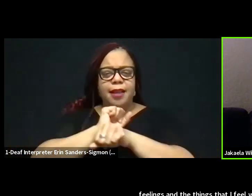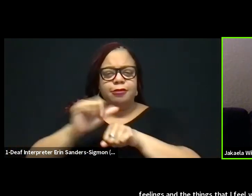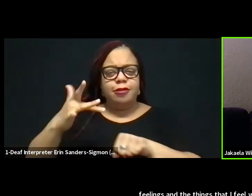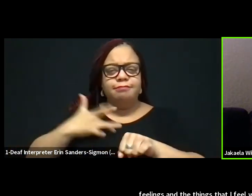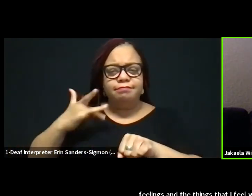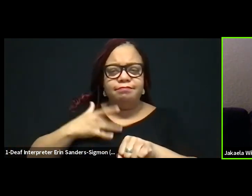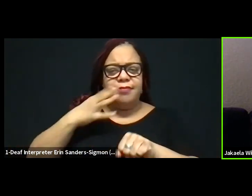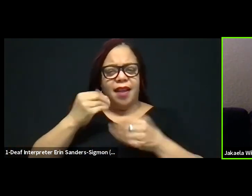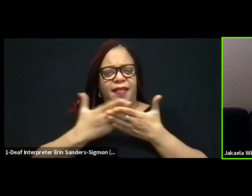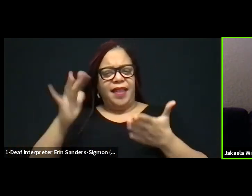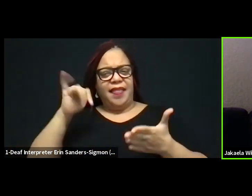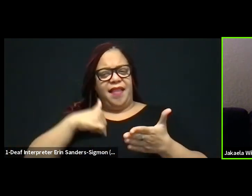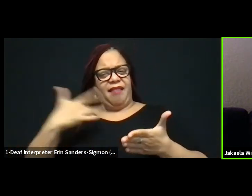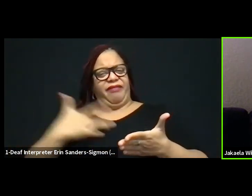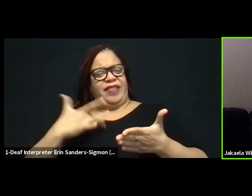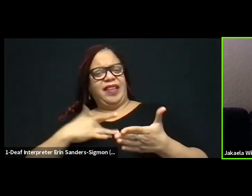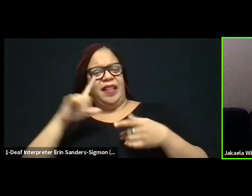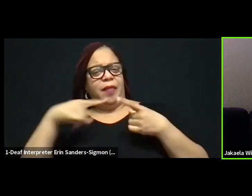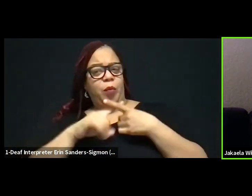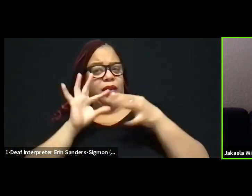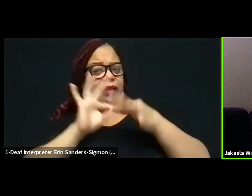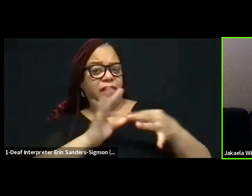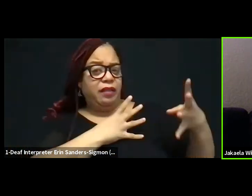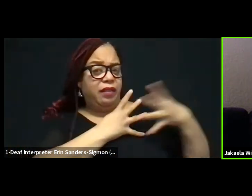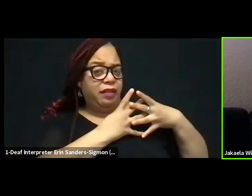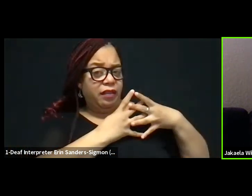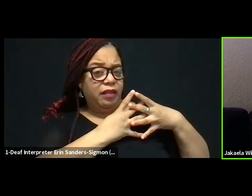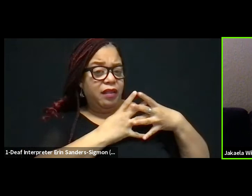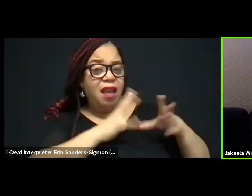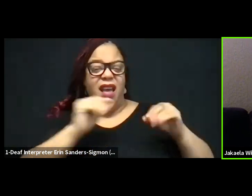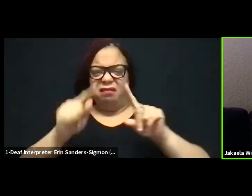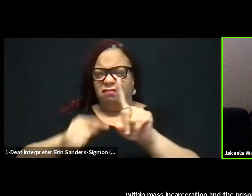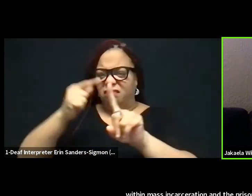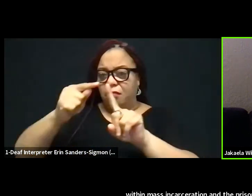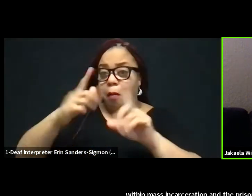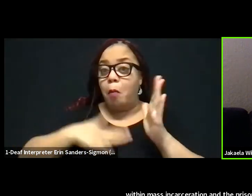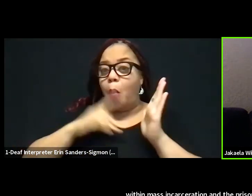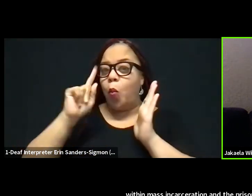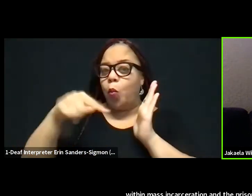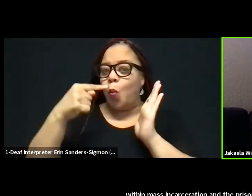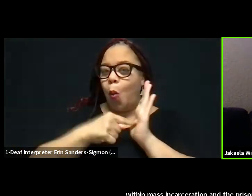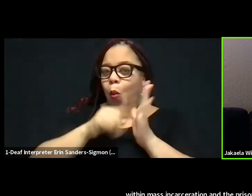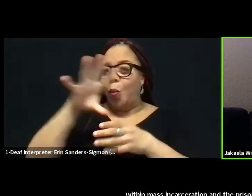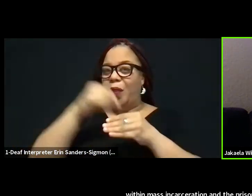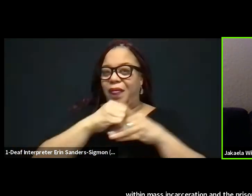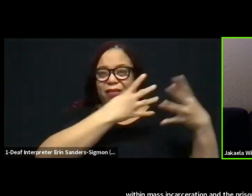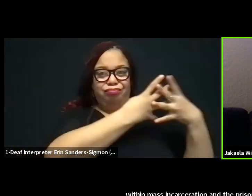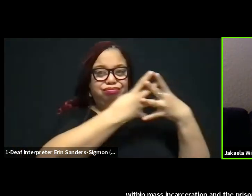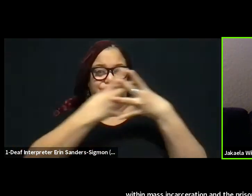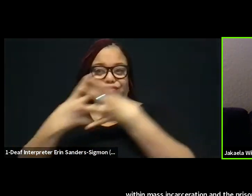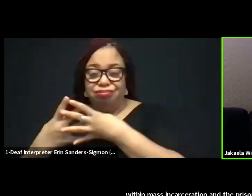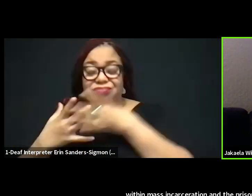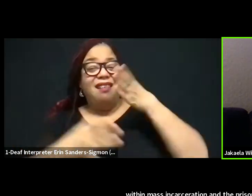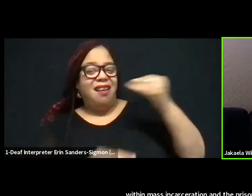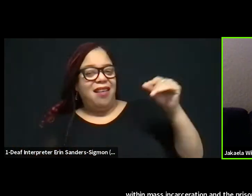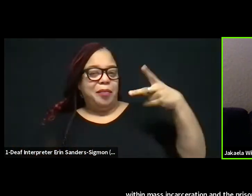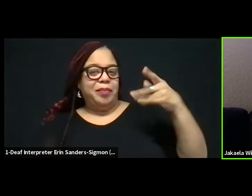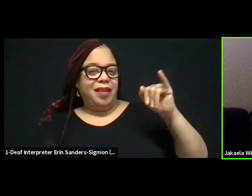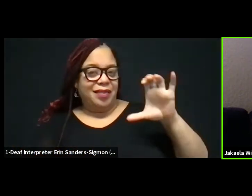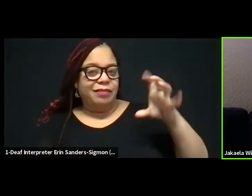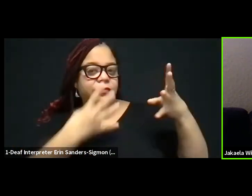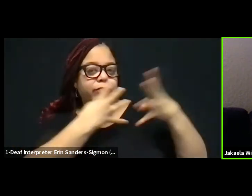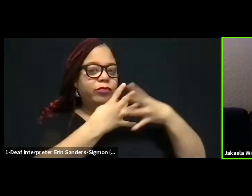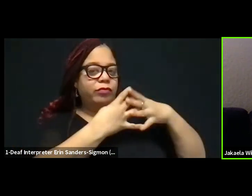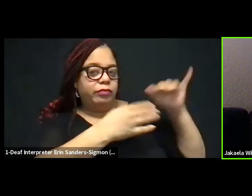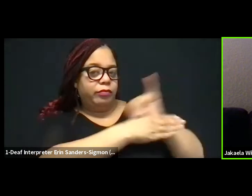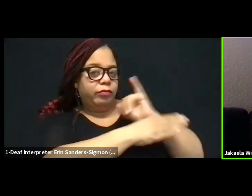industrial complex. I used to hate going to see my parent in prisons or jails because the visitation rooms were just